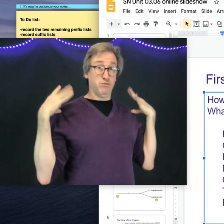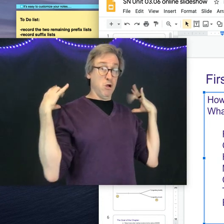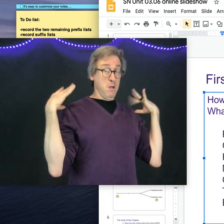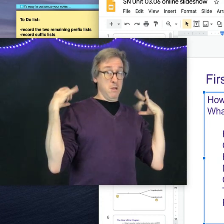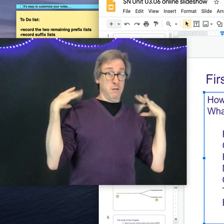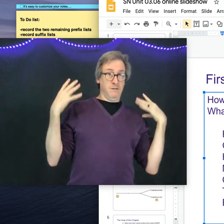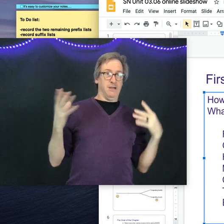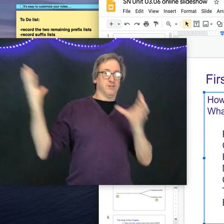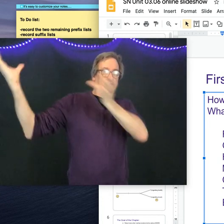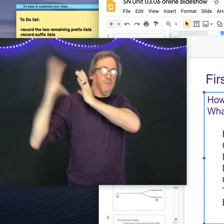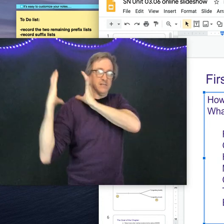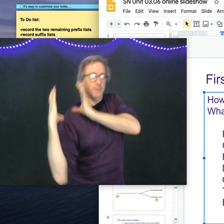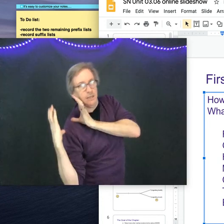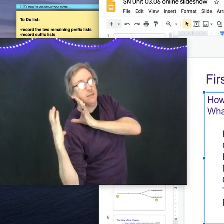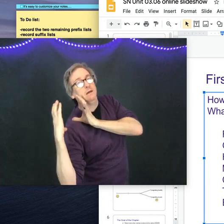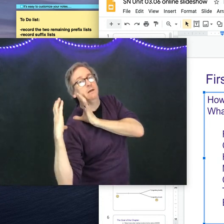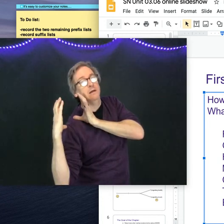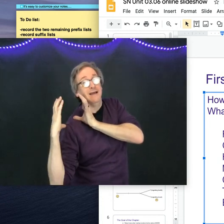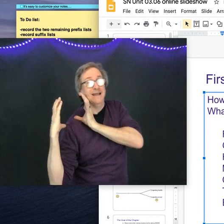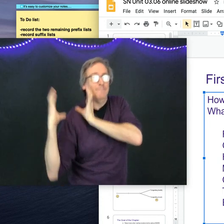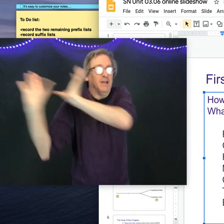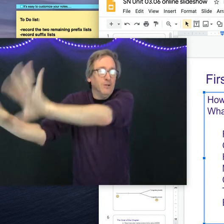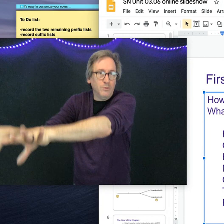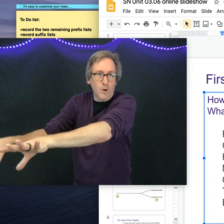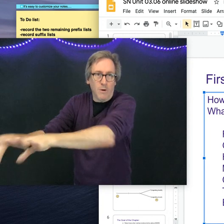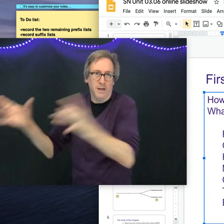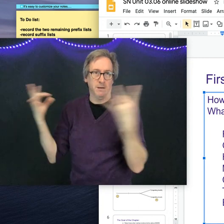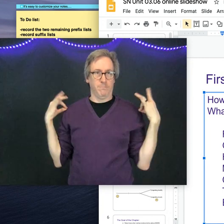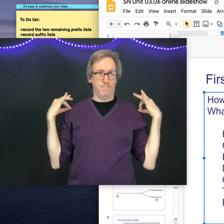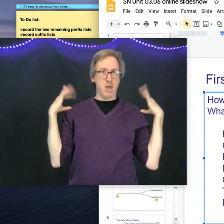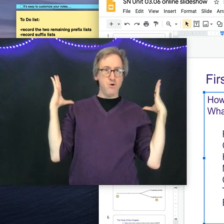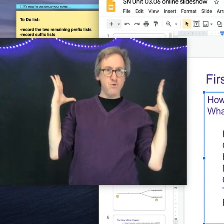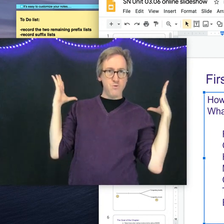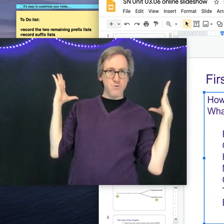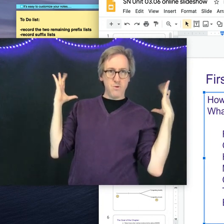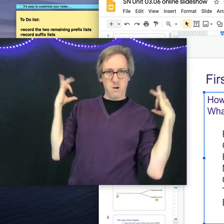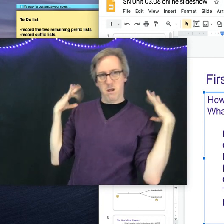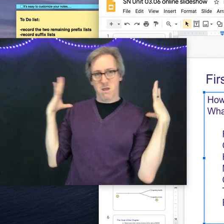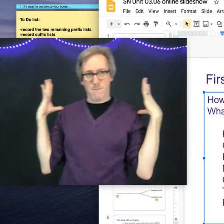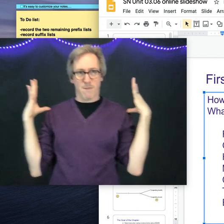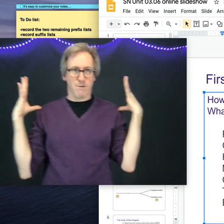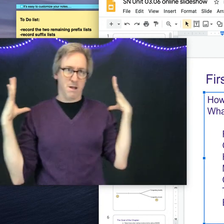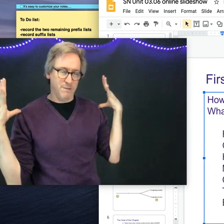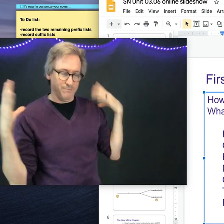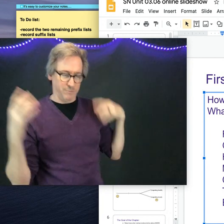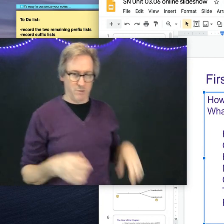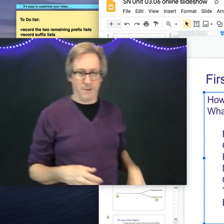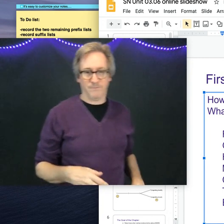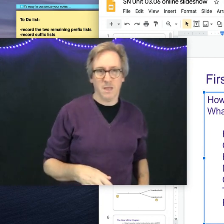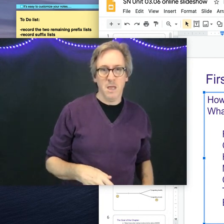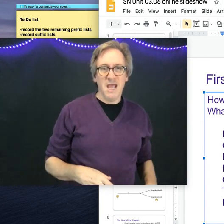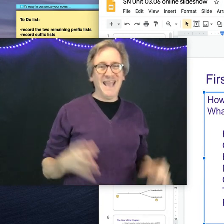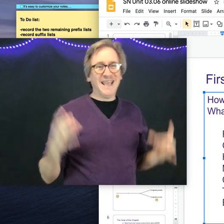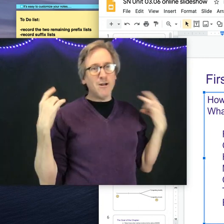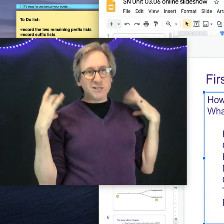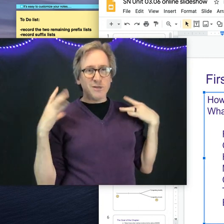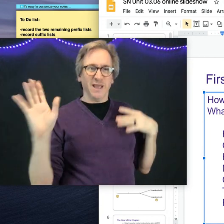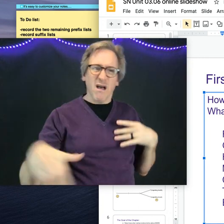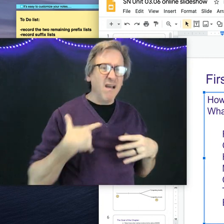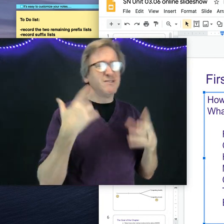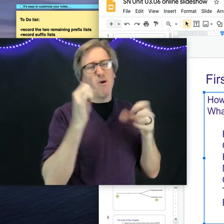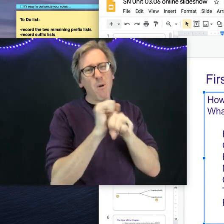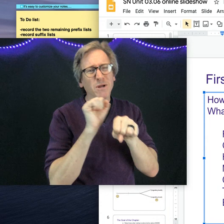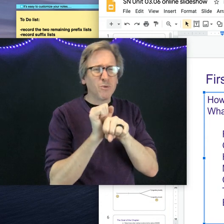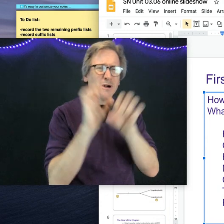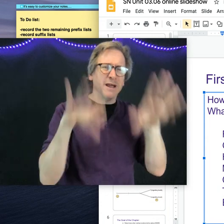So here's the responsibility, but you don't want it. Not my problem, right? It can also be,